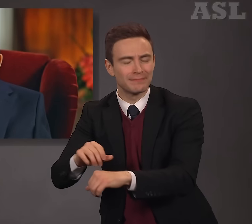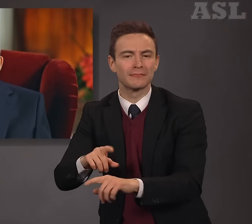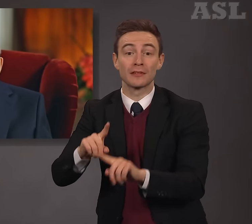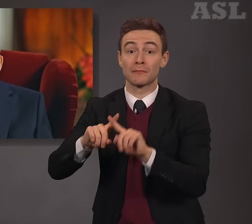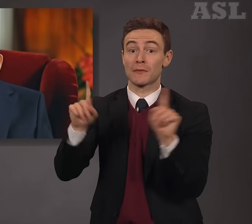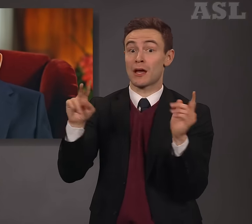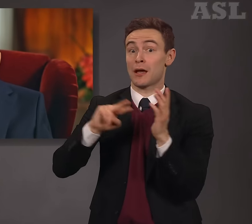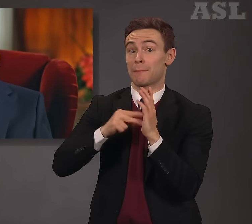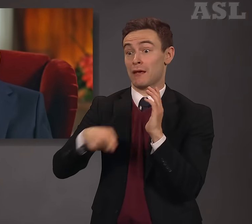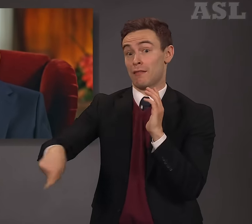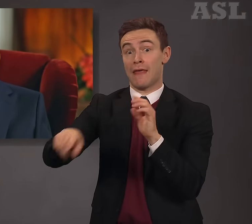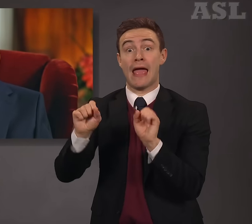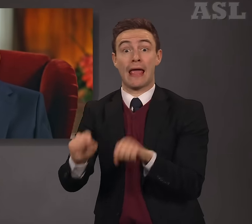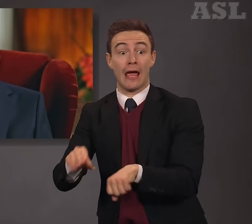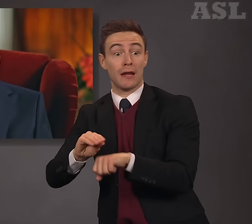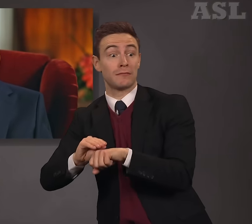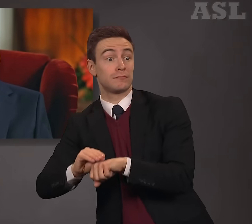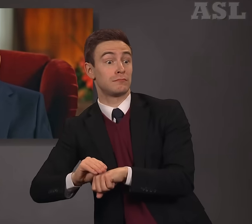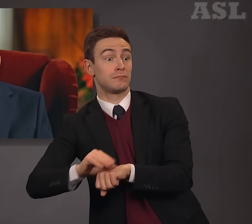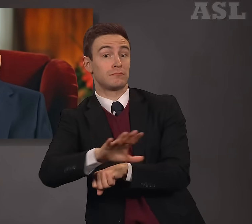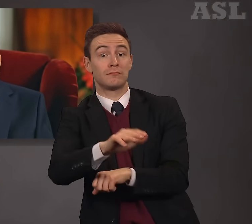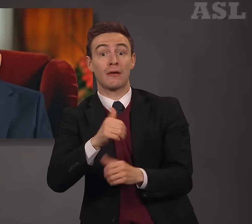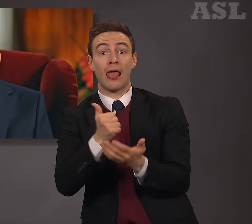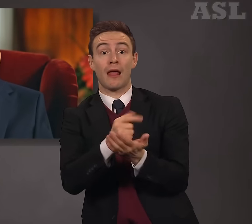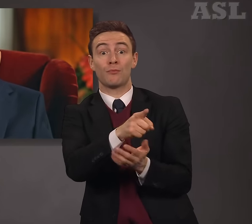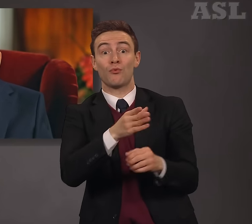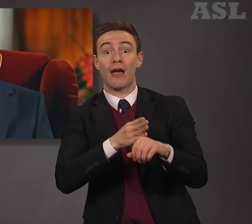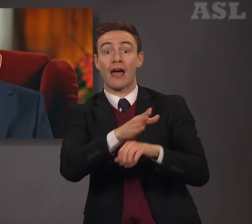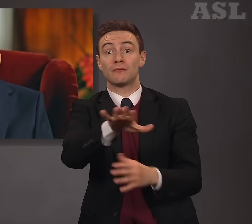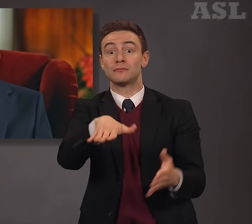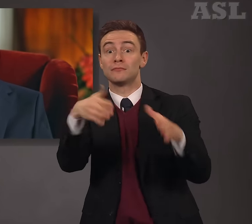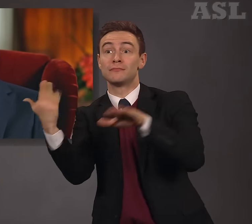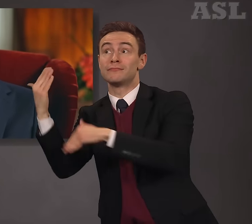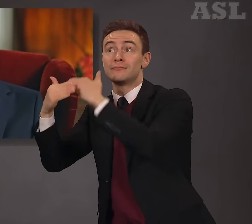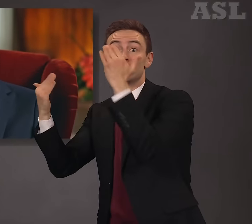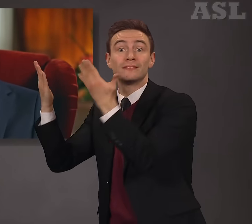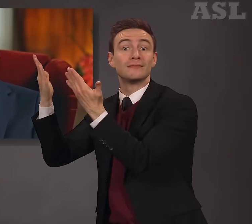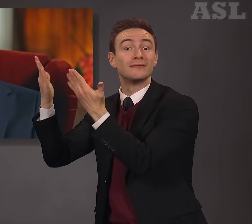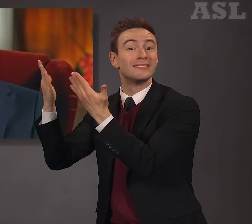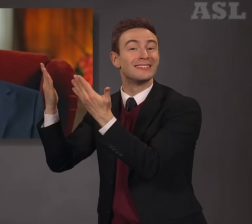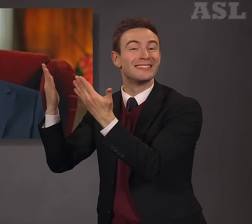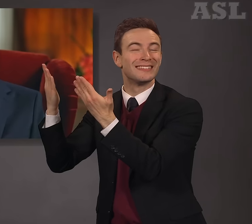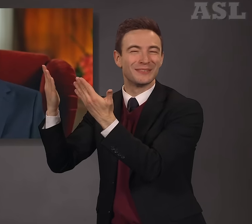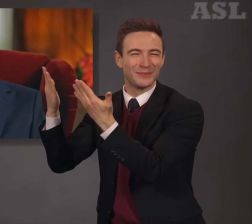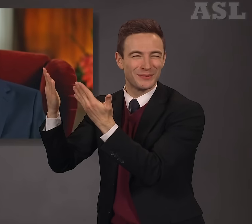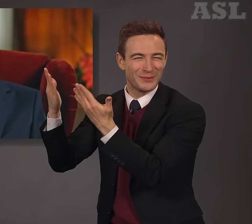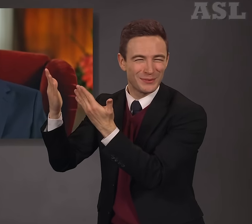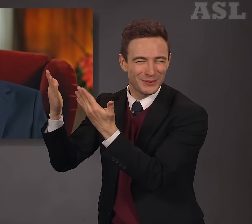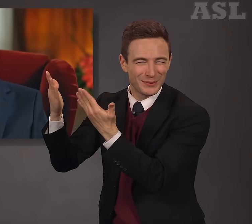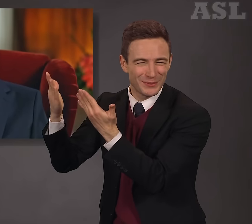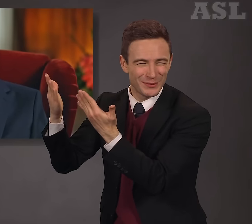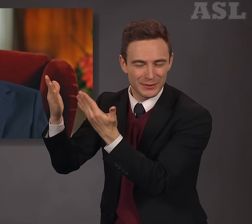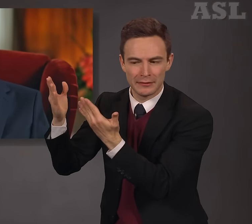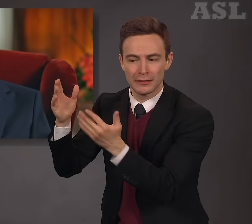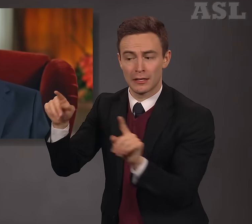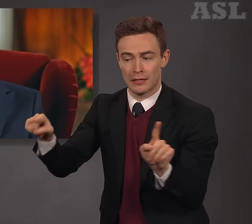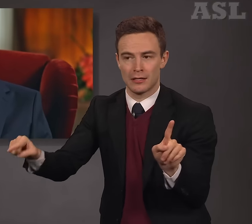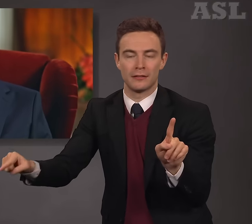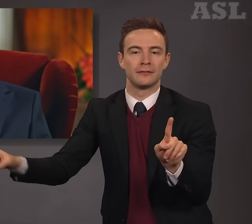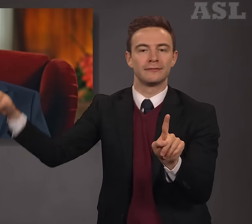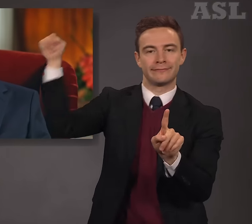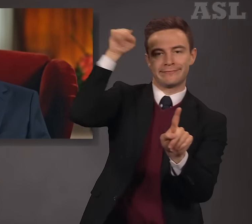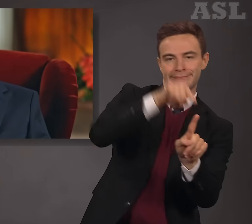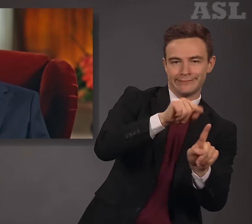But no other organization can and will influence your life after